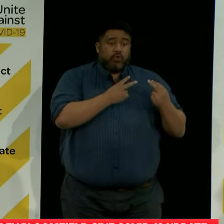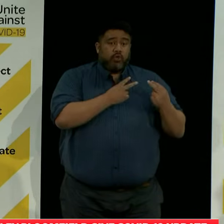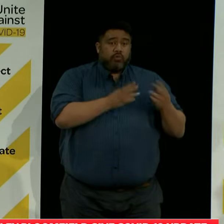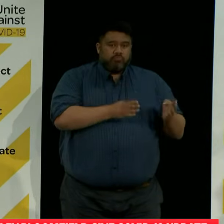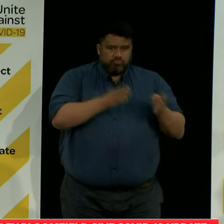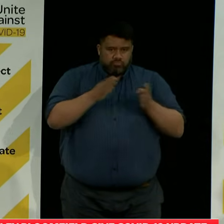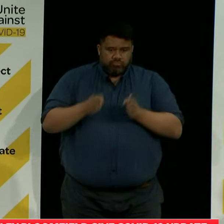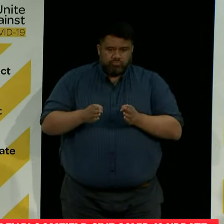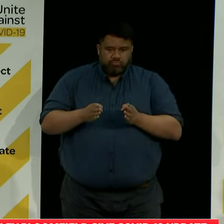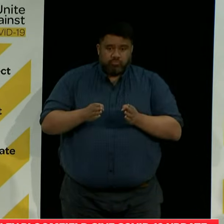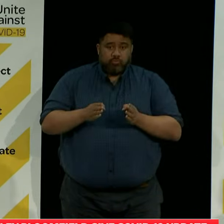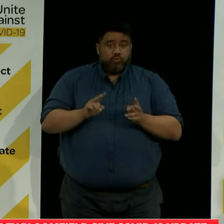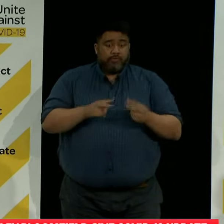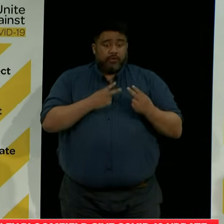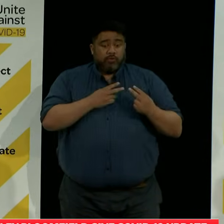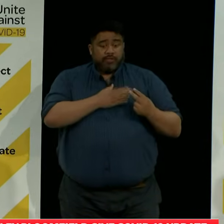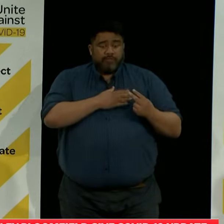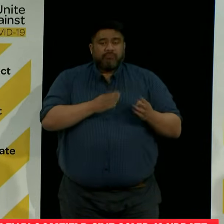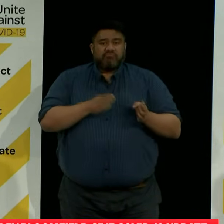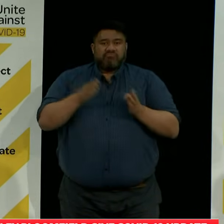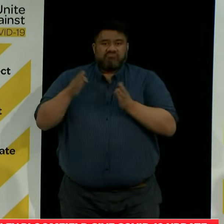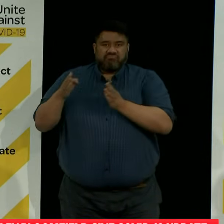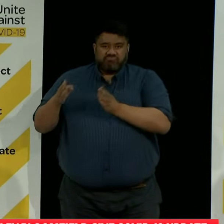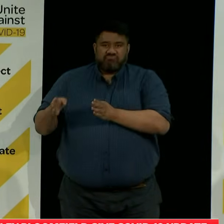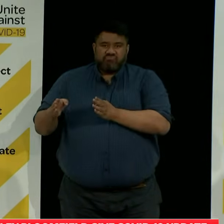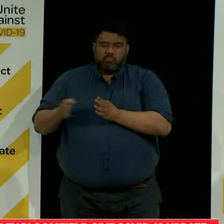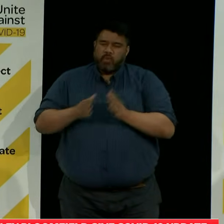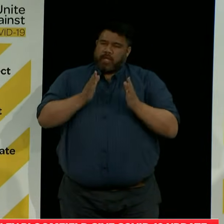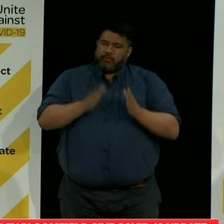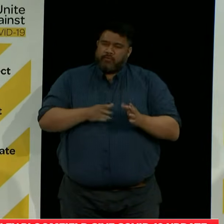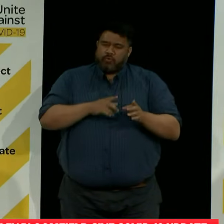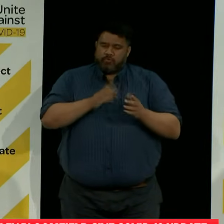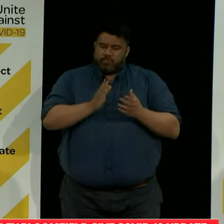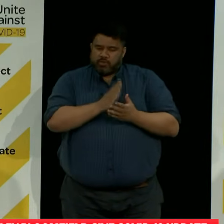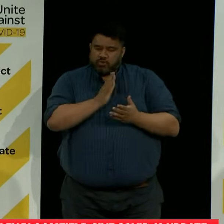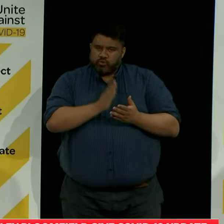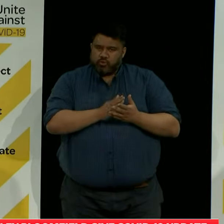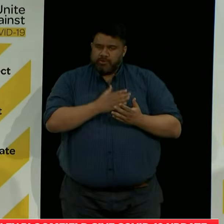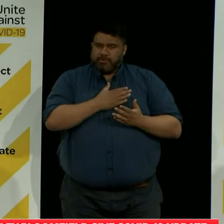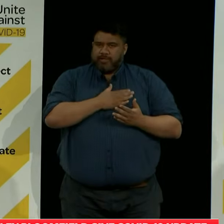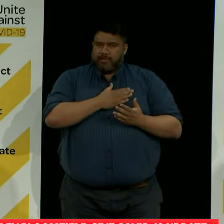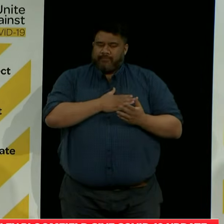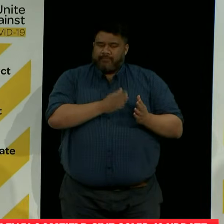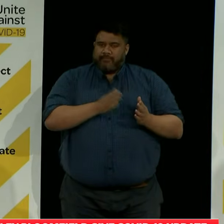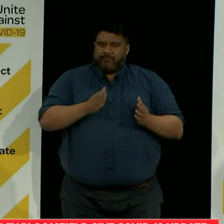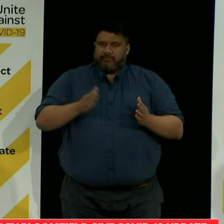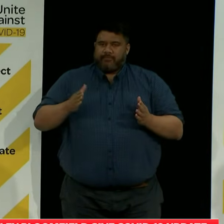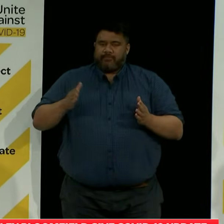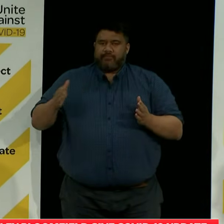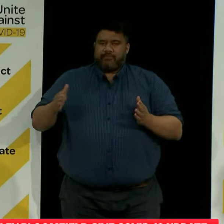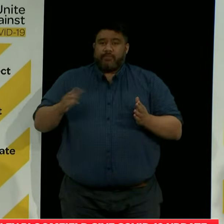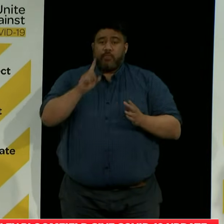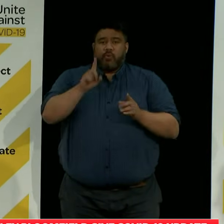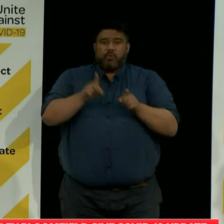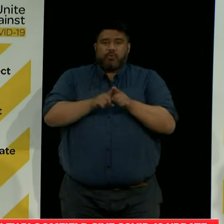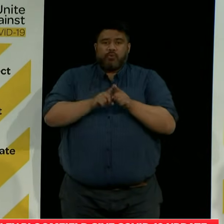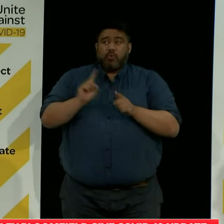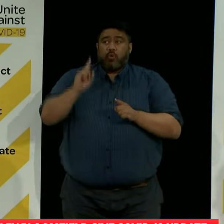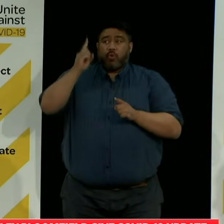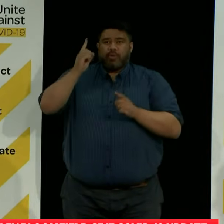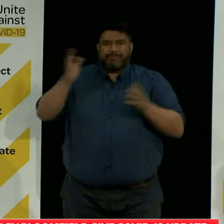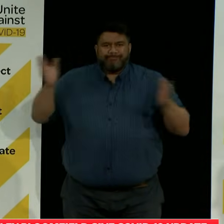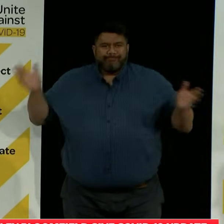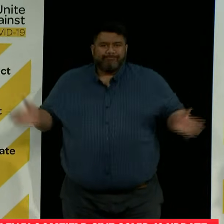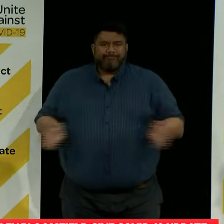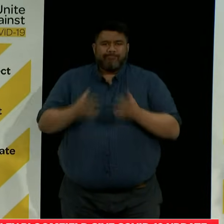We'll need to assess the impact of each before making further alterations, but ongoing increases to Auckland's vaccination rates will also